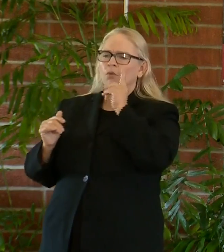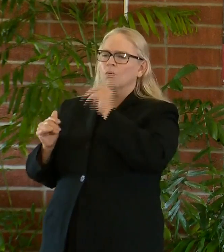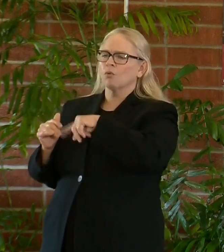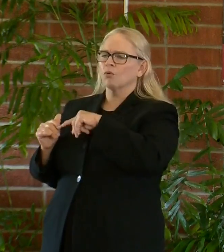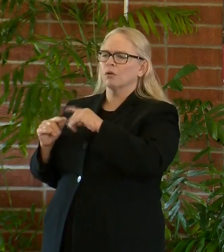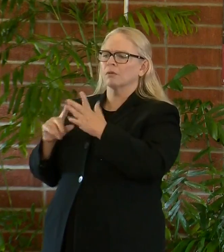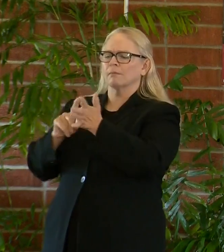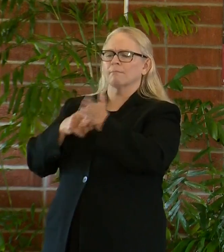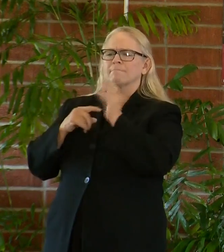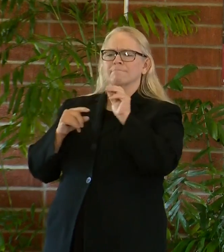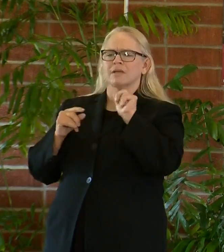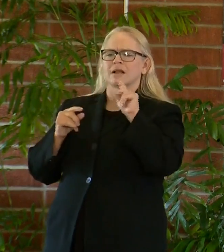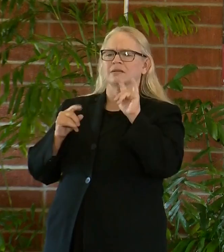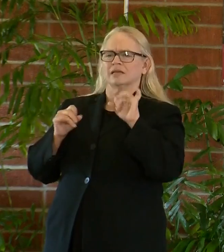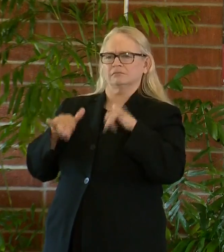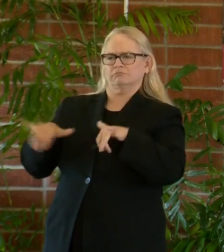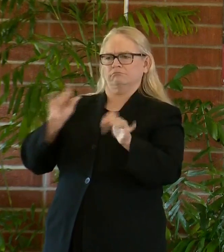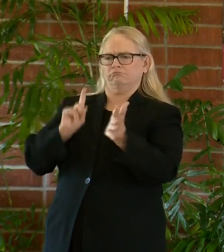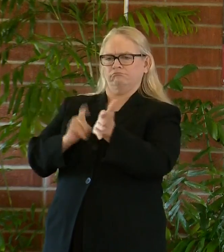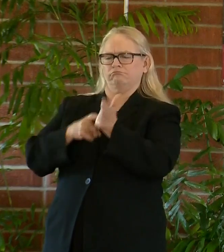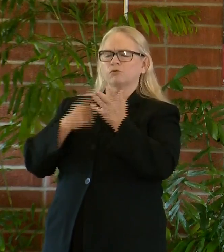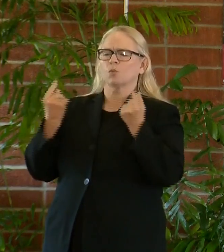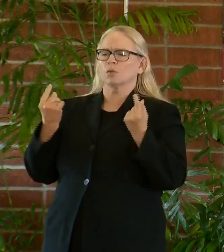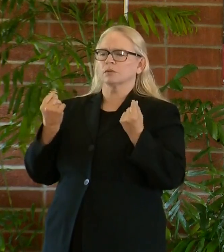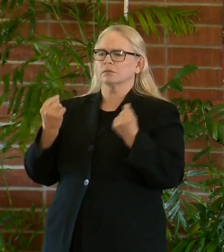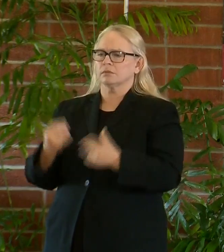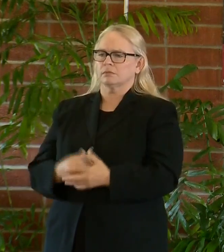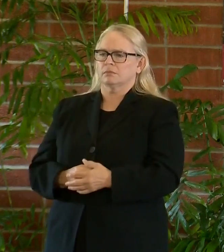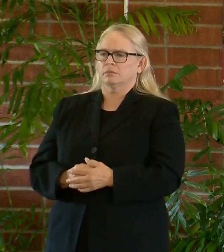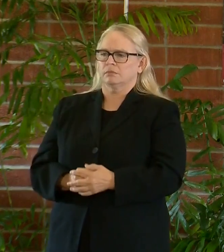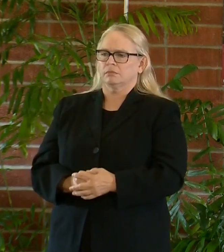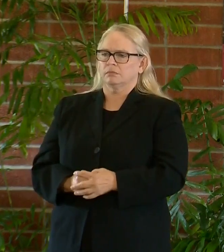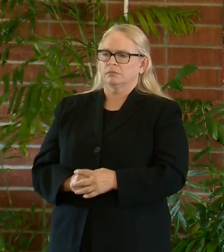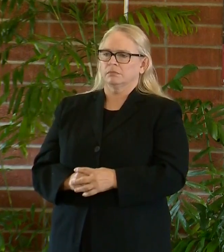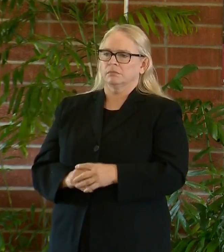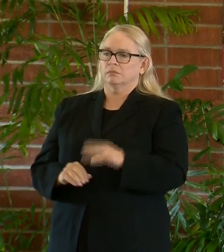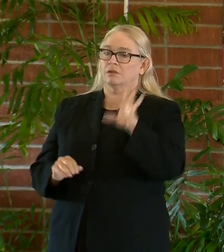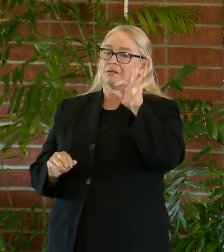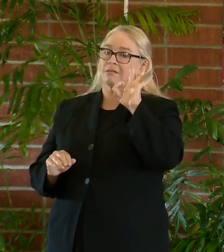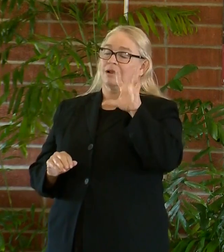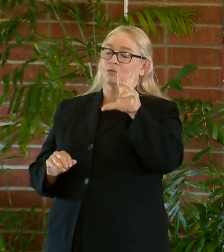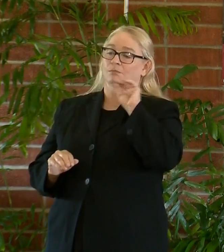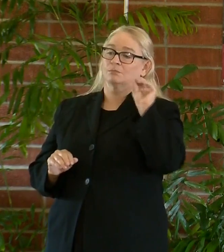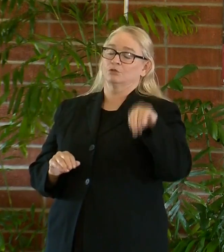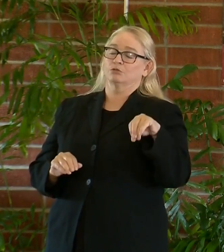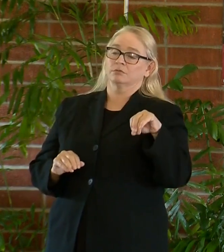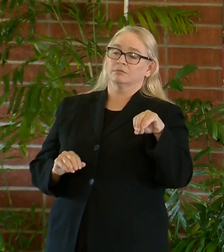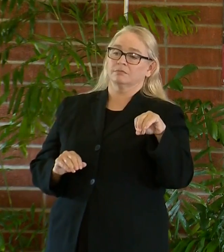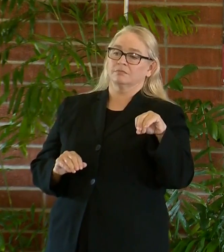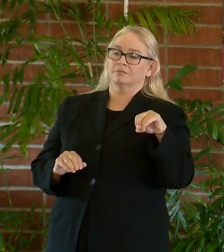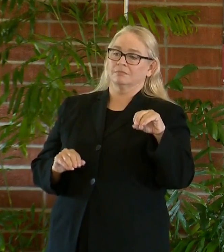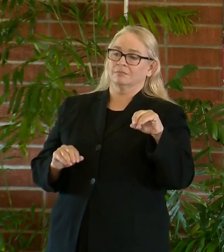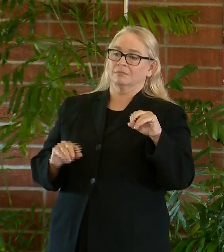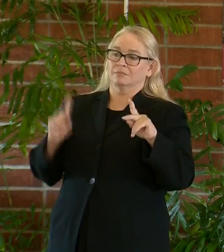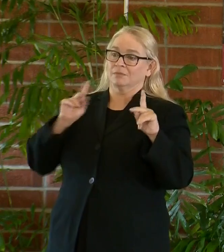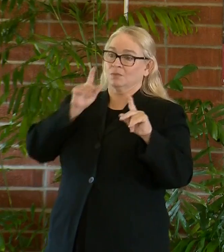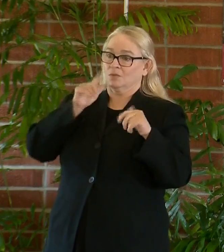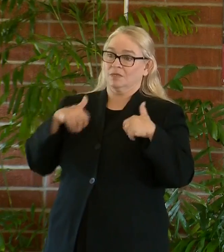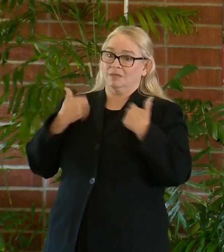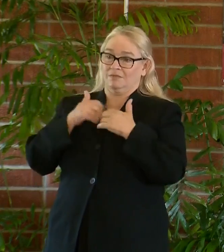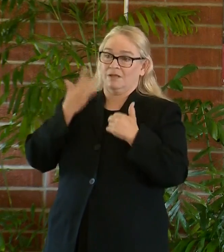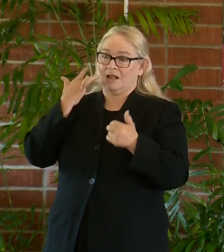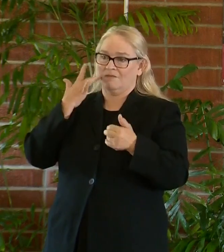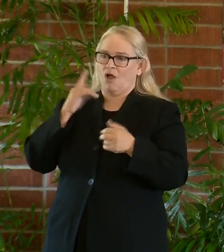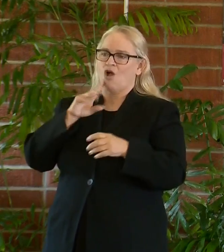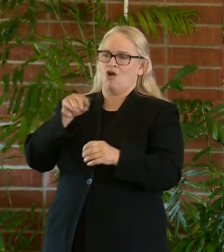uniform standards, and we certainly have organized 93% of the population represented in those 37 counties. But there are